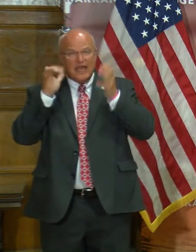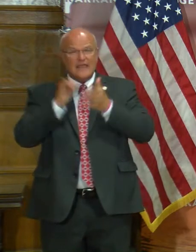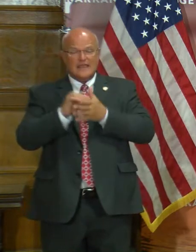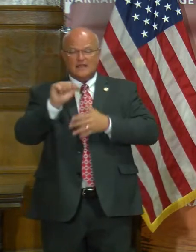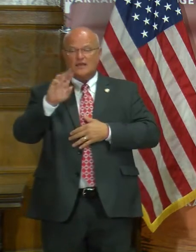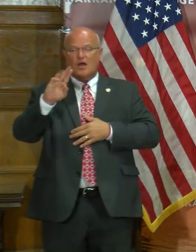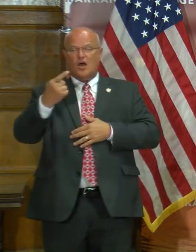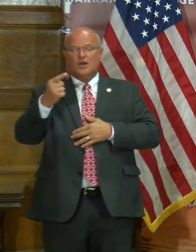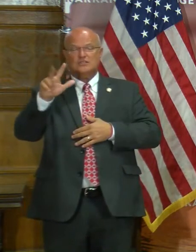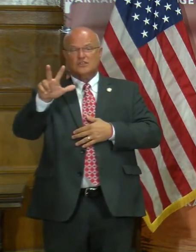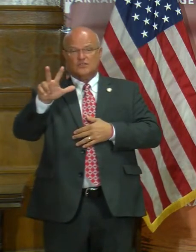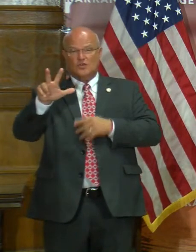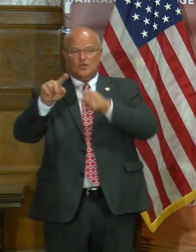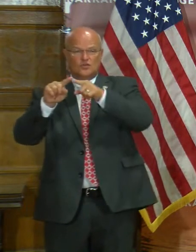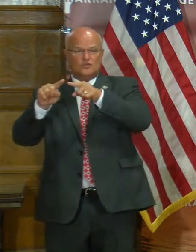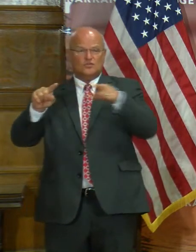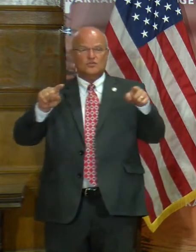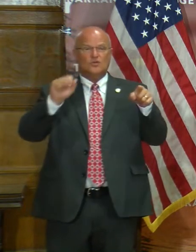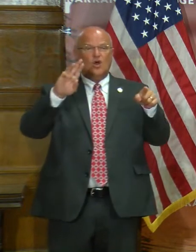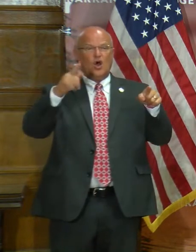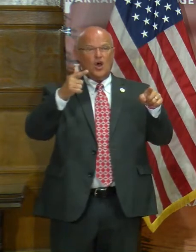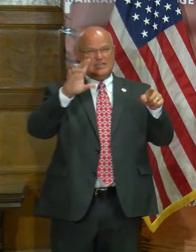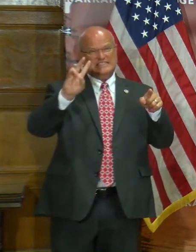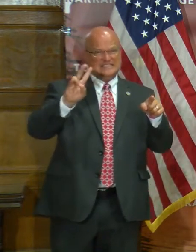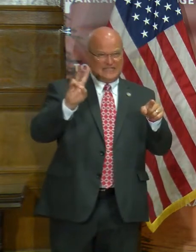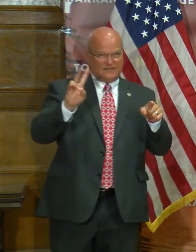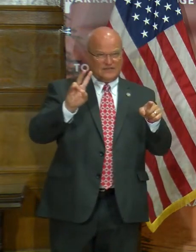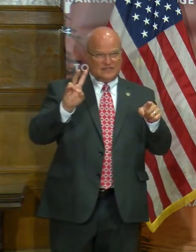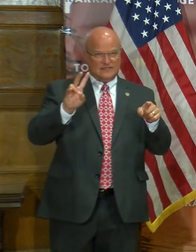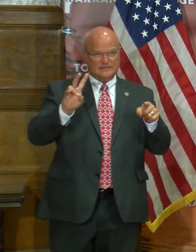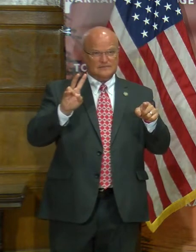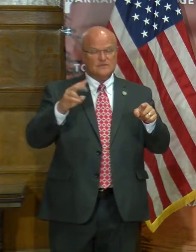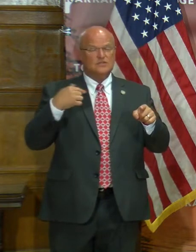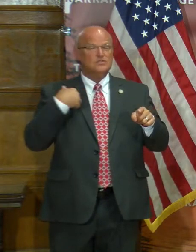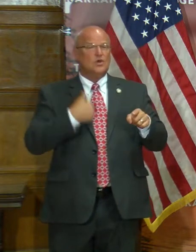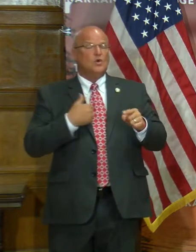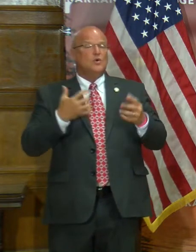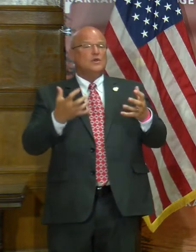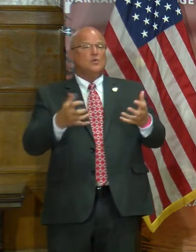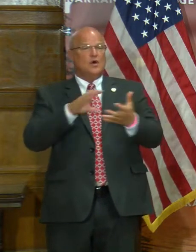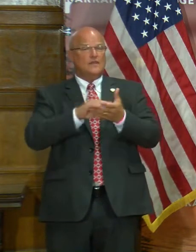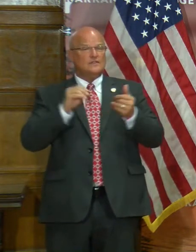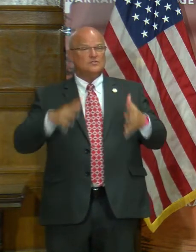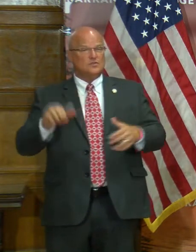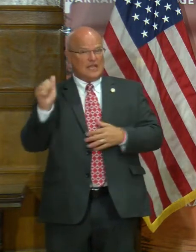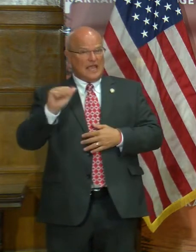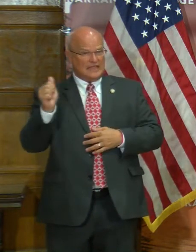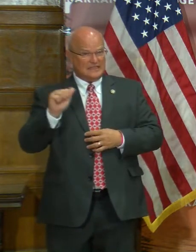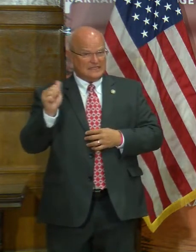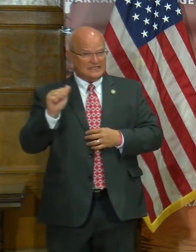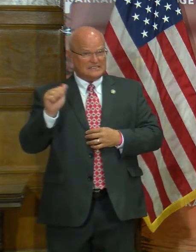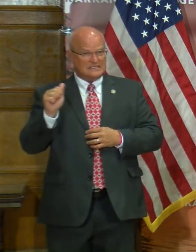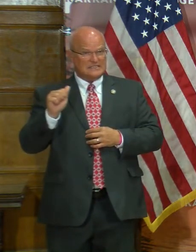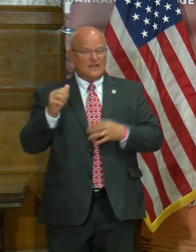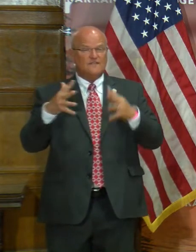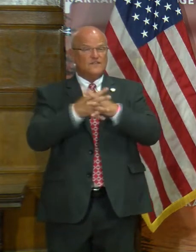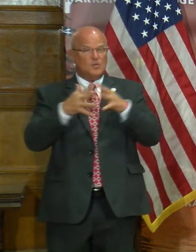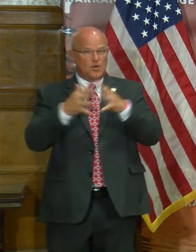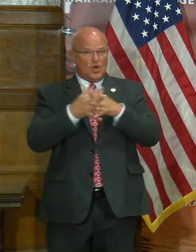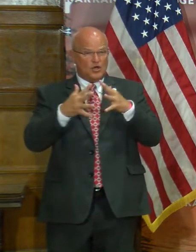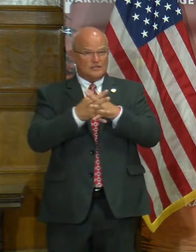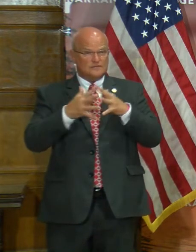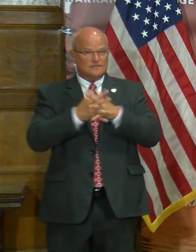from August 3rd through August 7th. And so we want our student athletes in